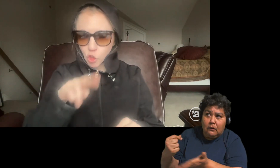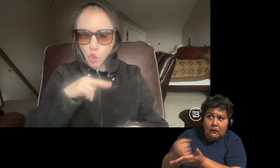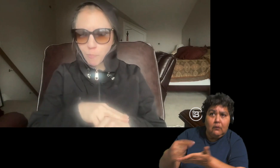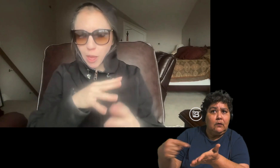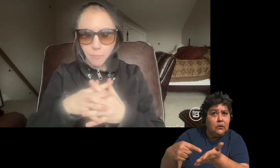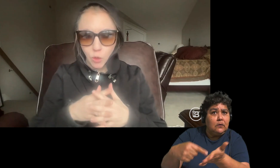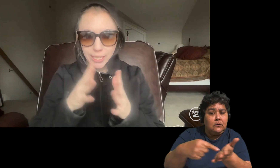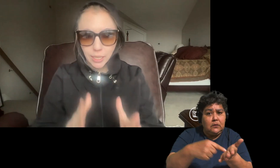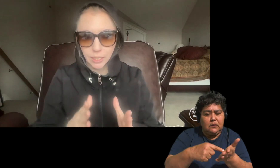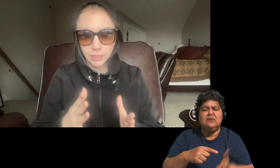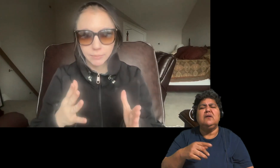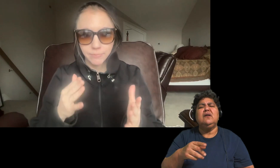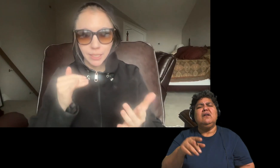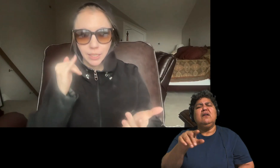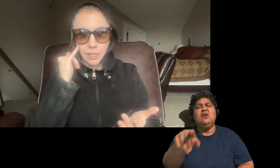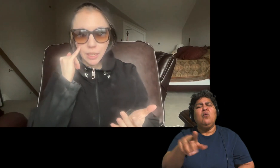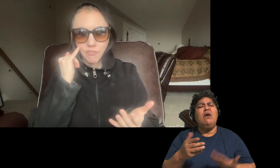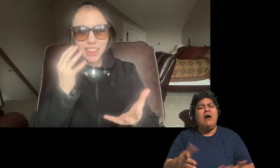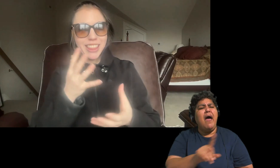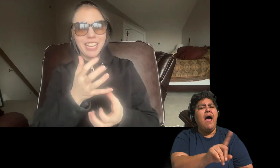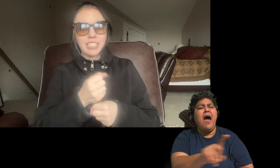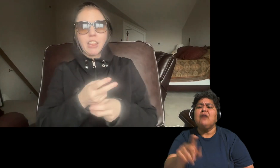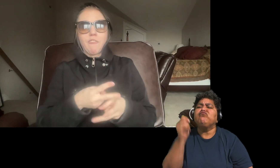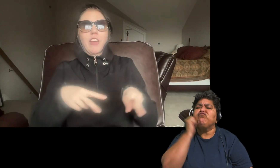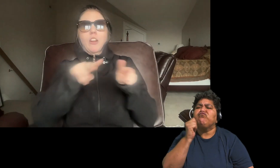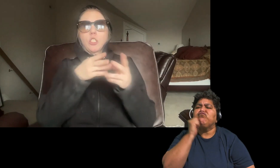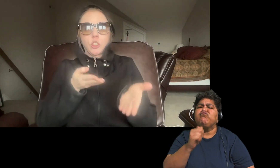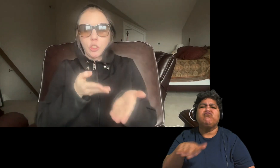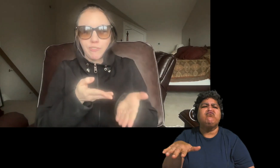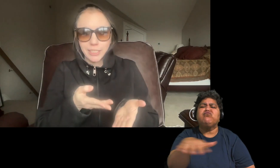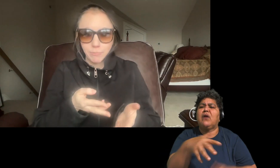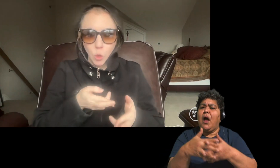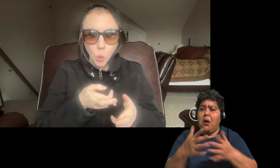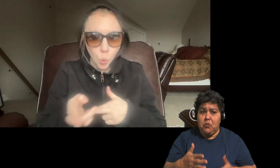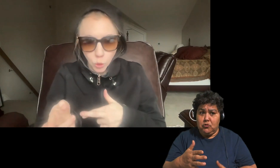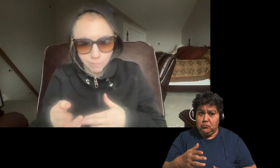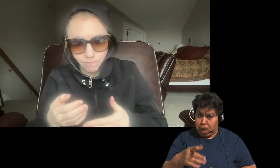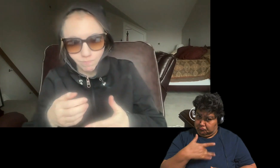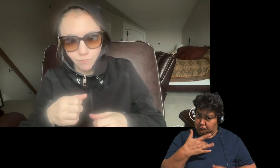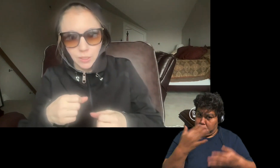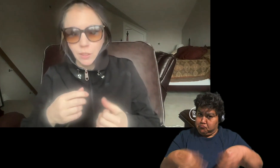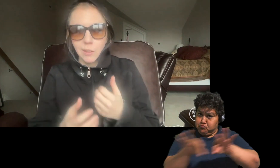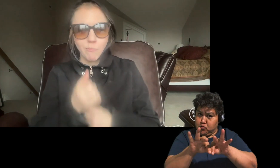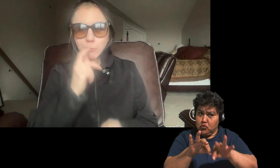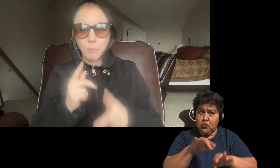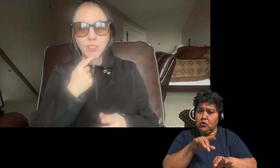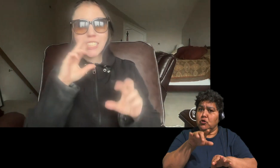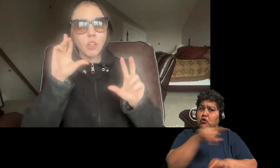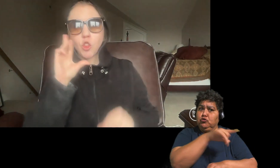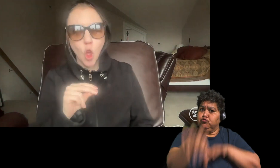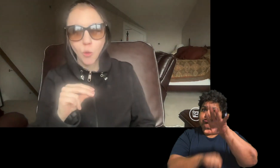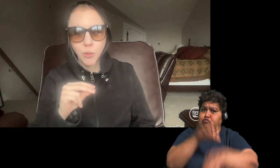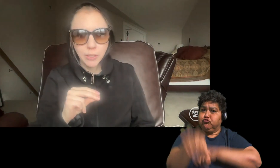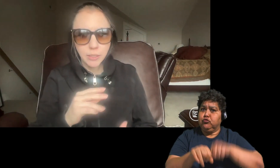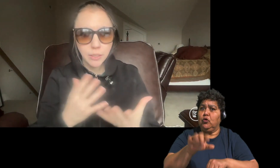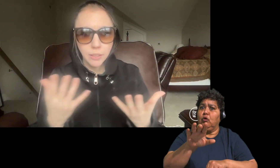Like, if you ask the average American if they're getting the value in their services,